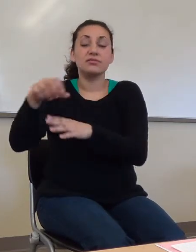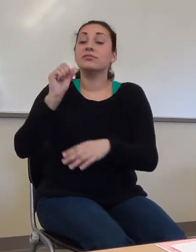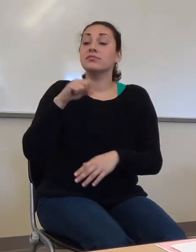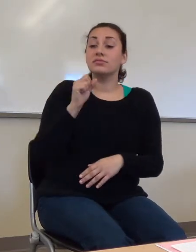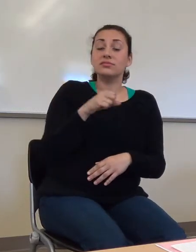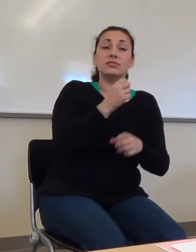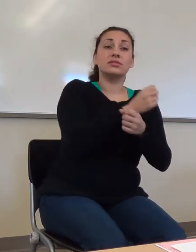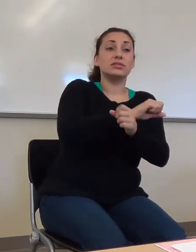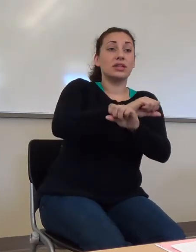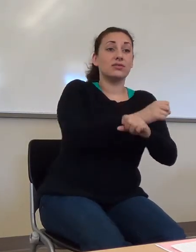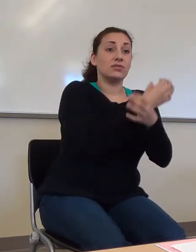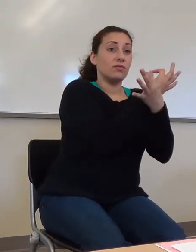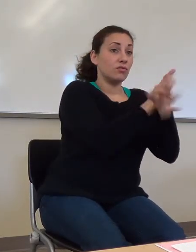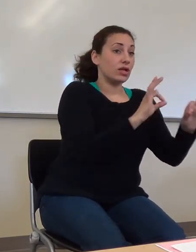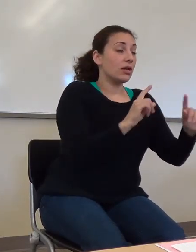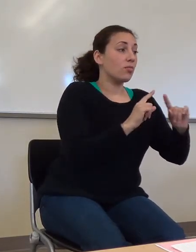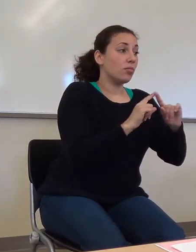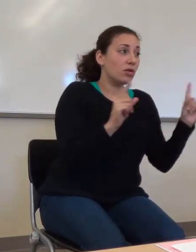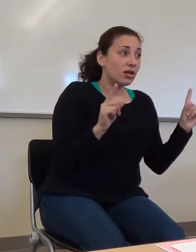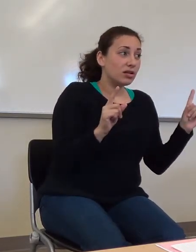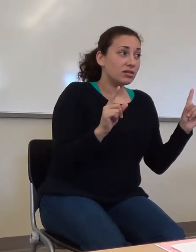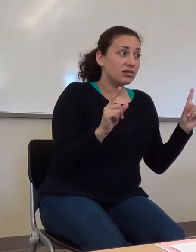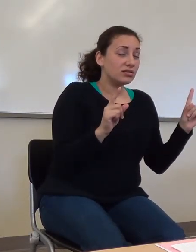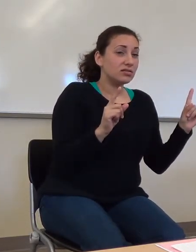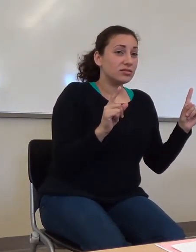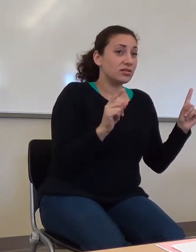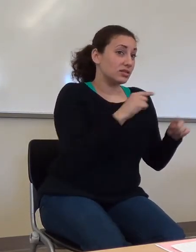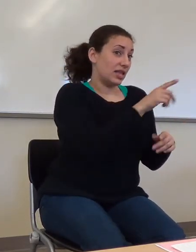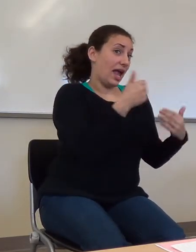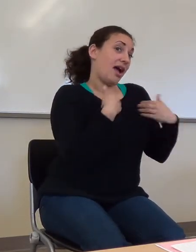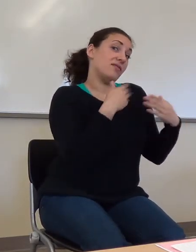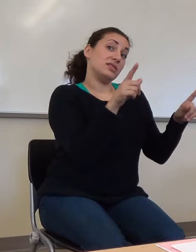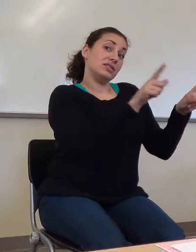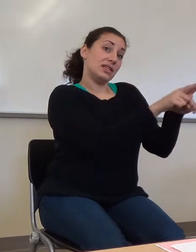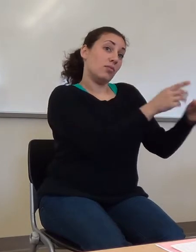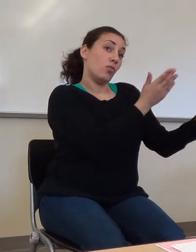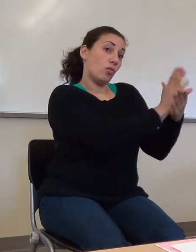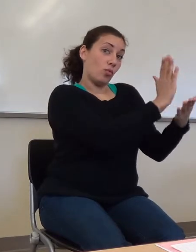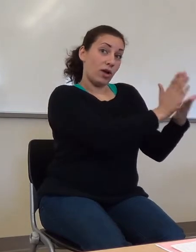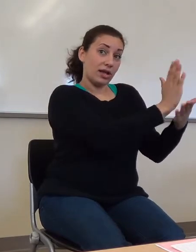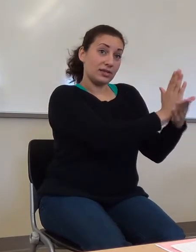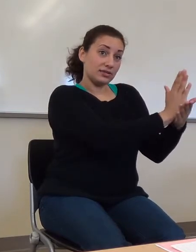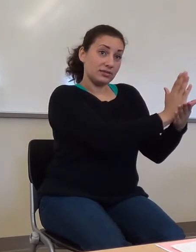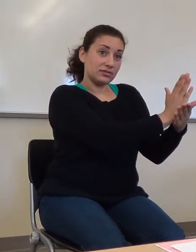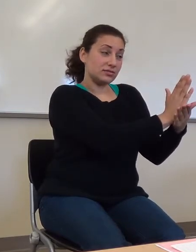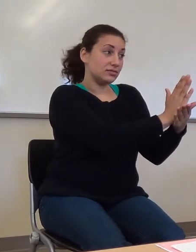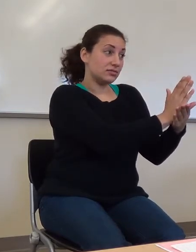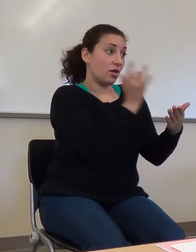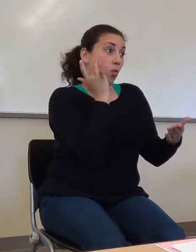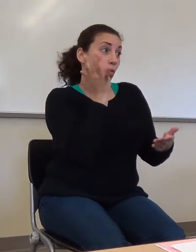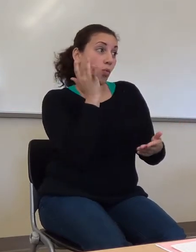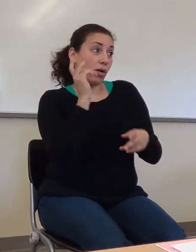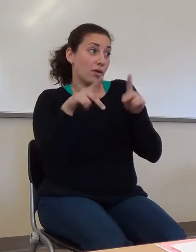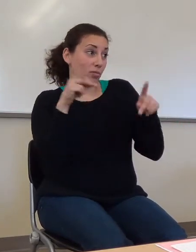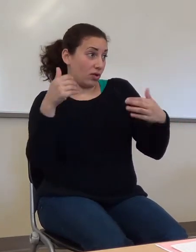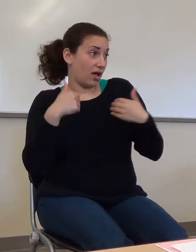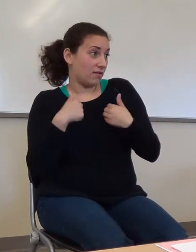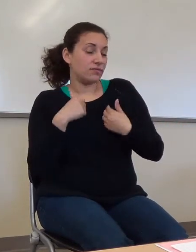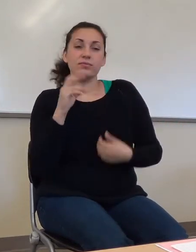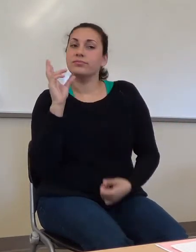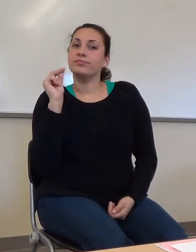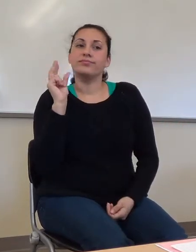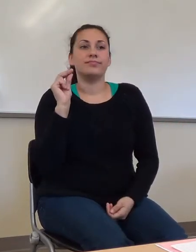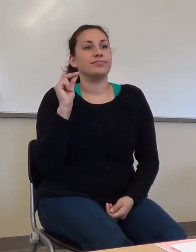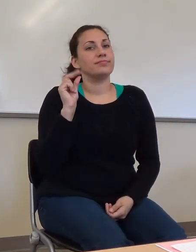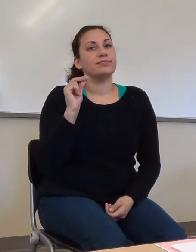were freed, but did they have the same rights that white people had in this country? No.